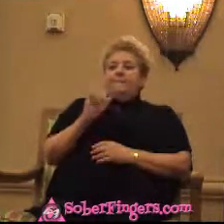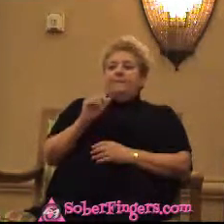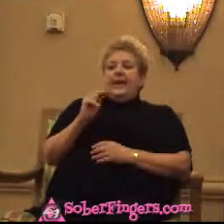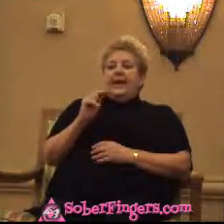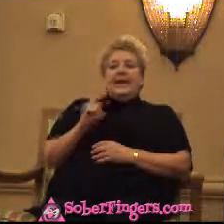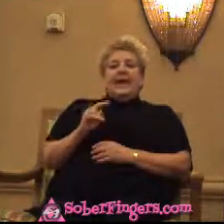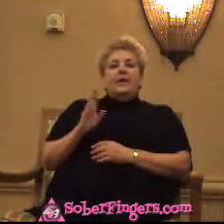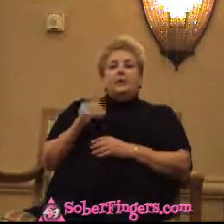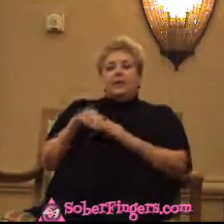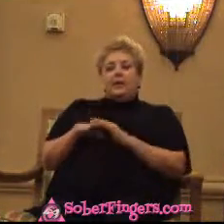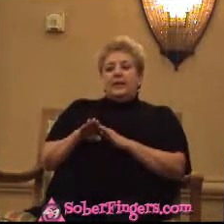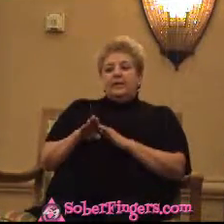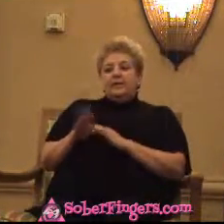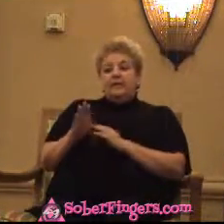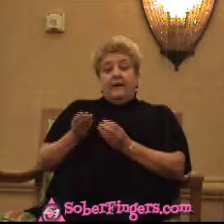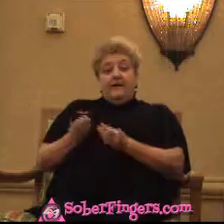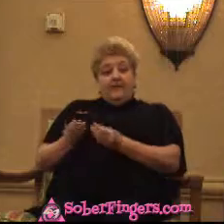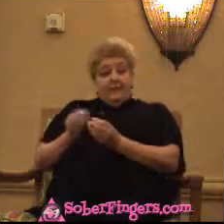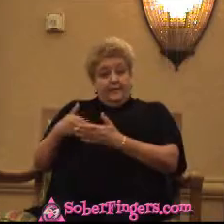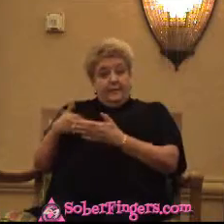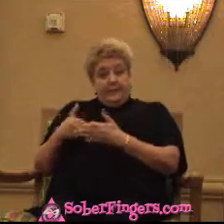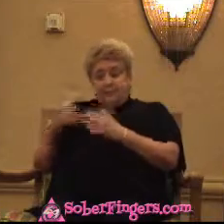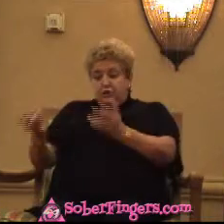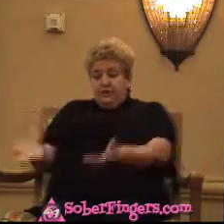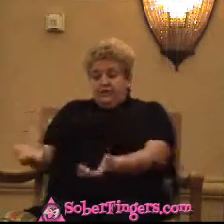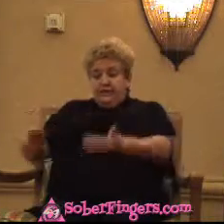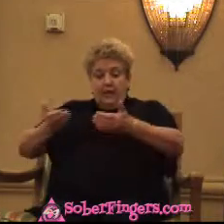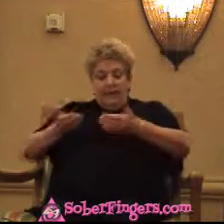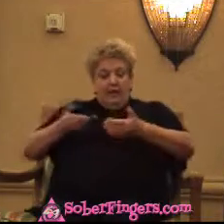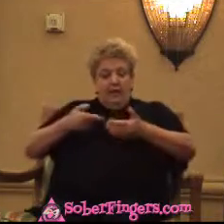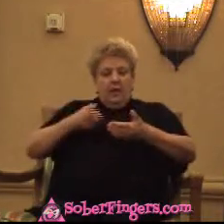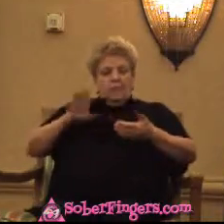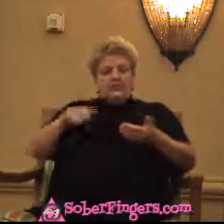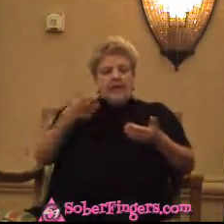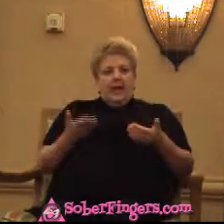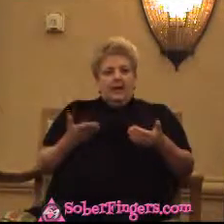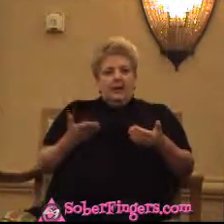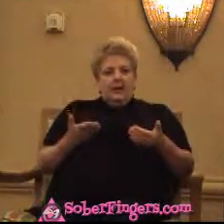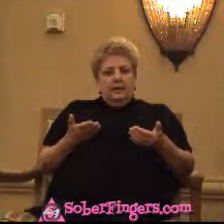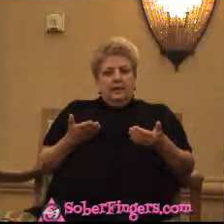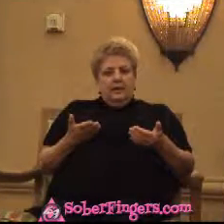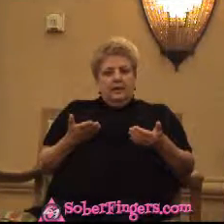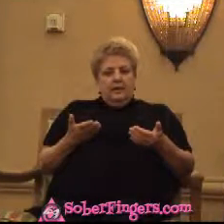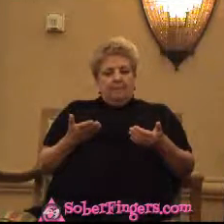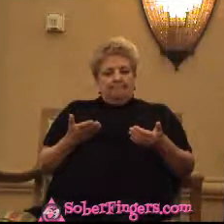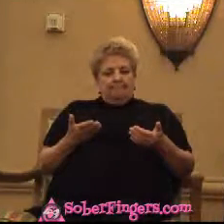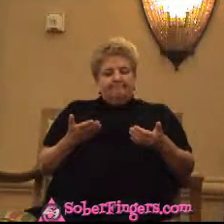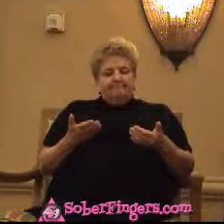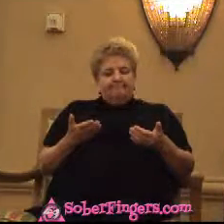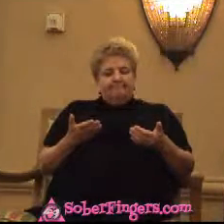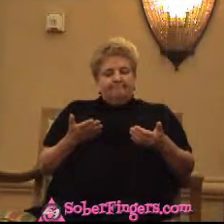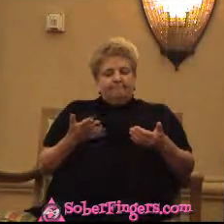and the baby was dead. Died of sepsis, of crib death. And I couldn't